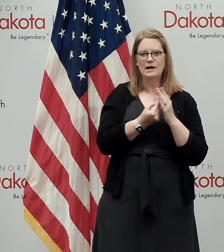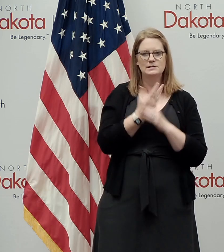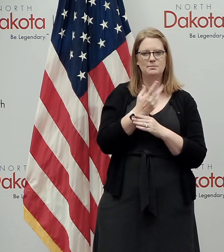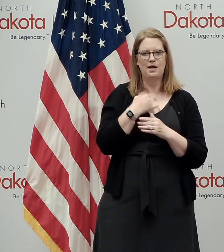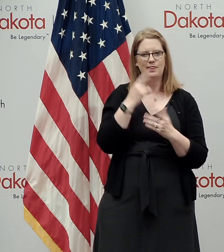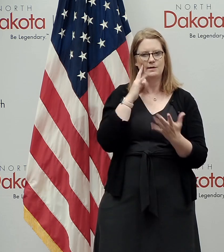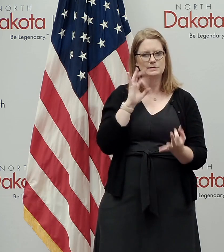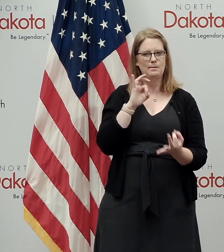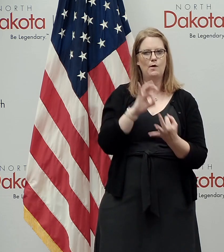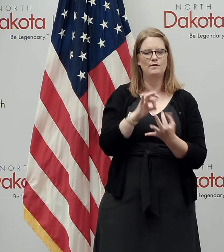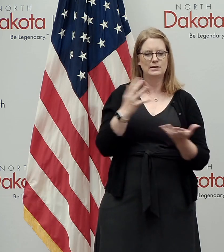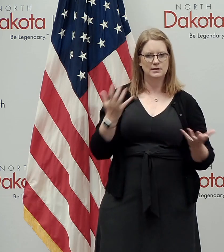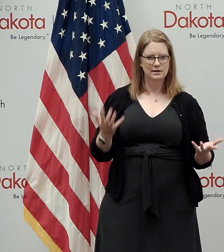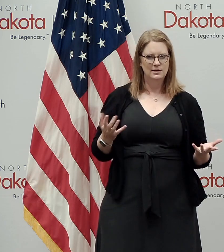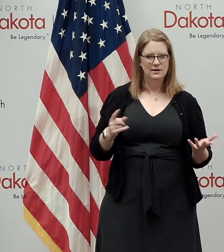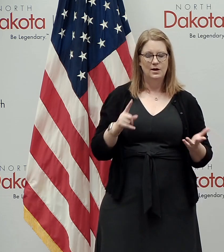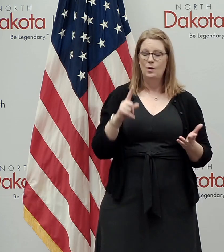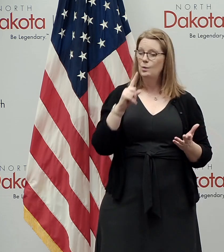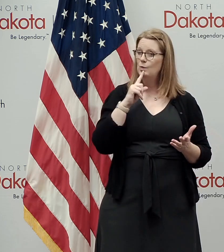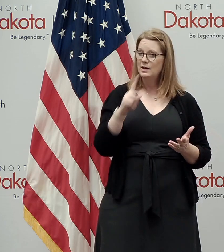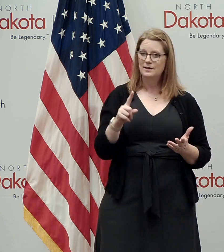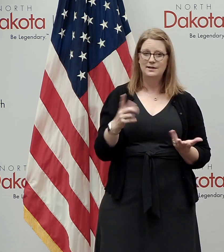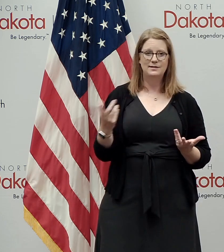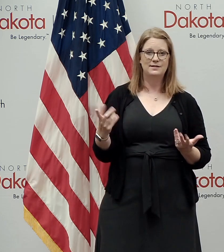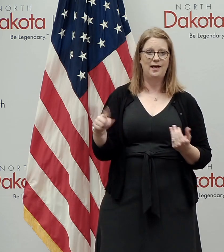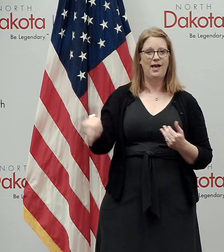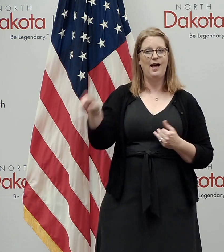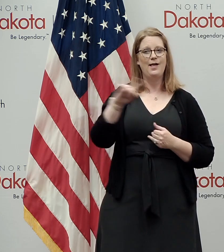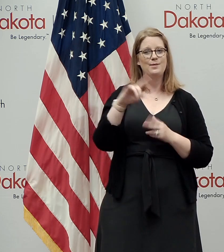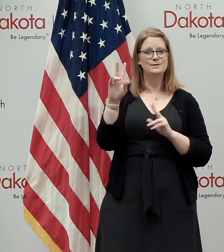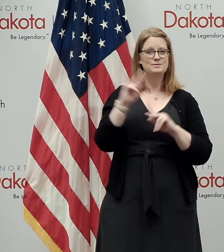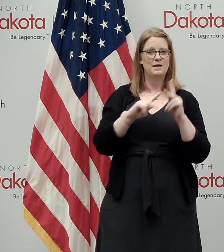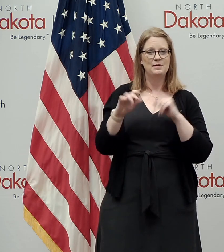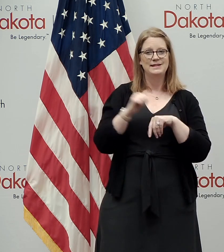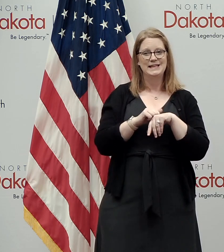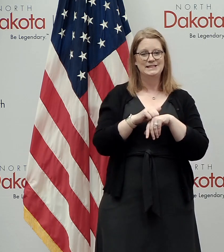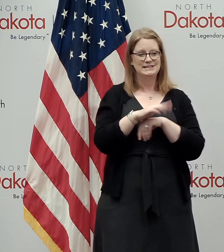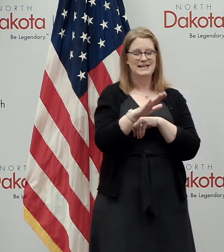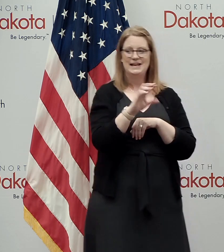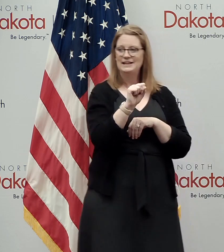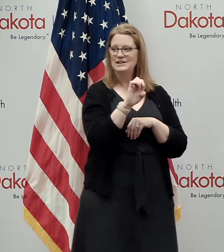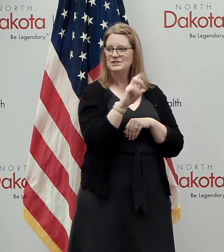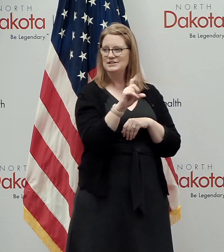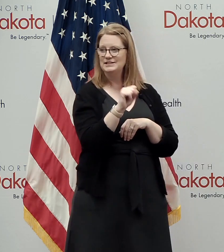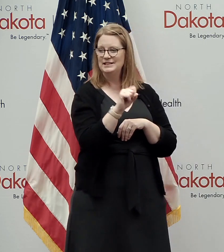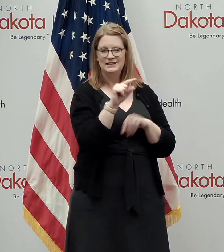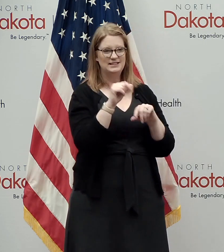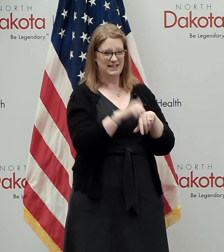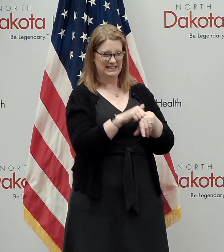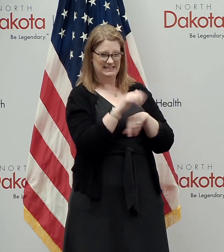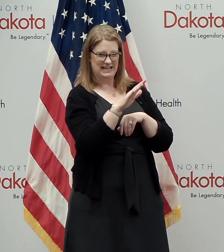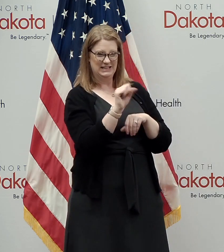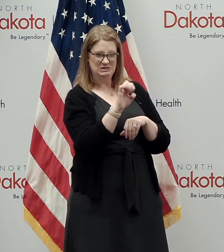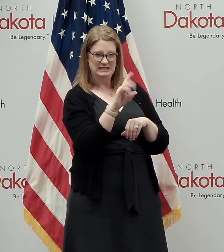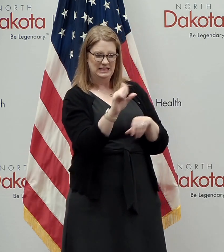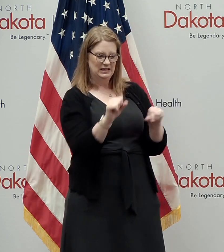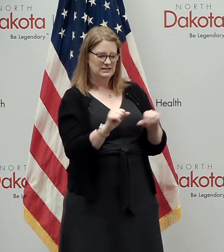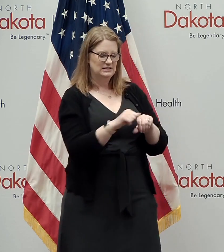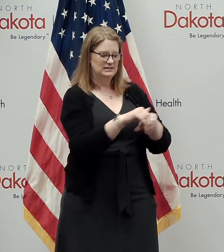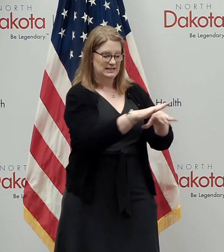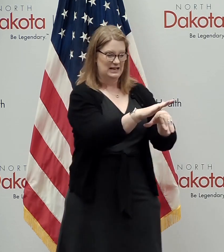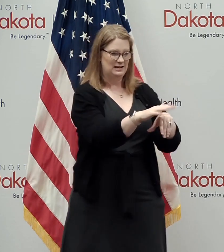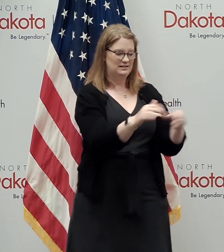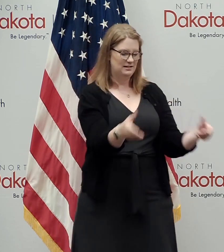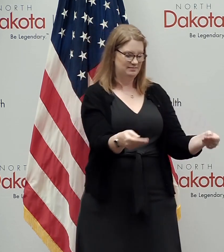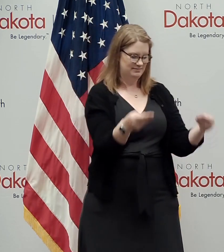today because we're grateful to all those people that are sending their seeds in versus planting them. And so if you're,